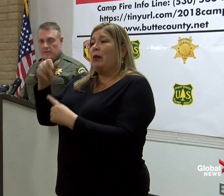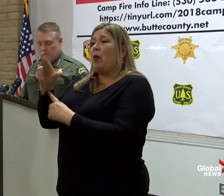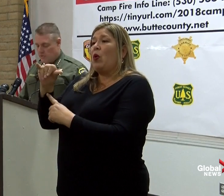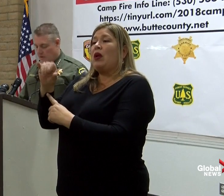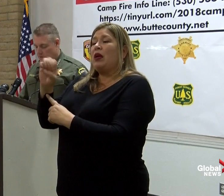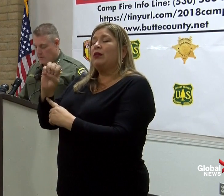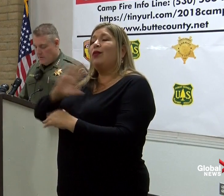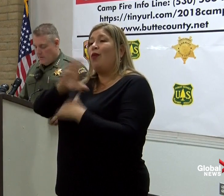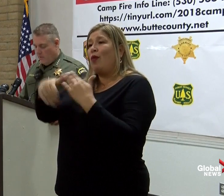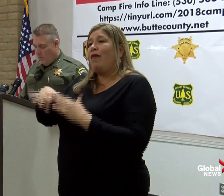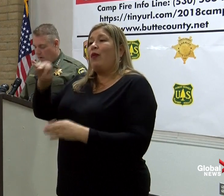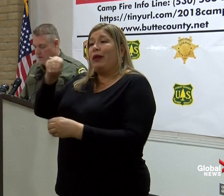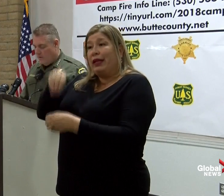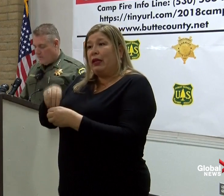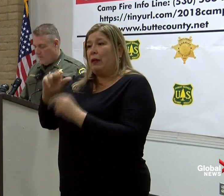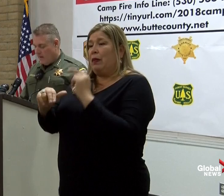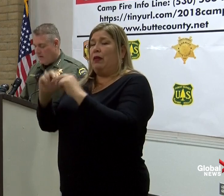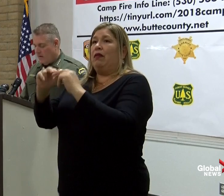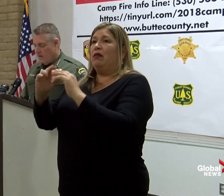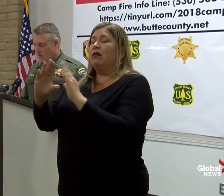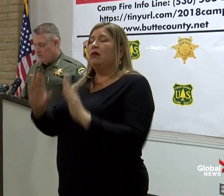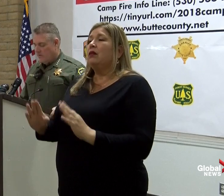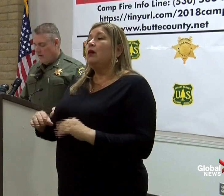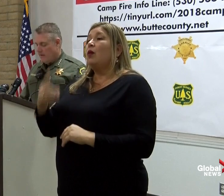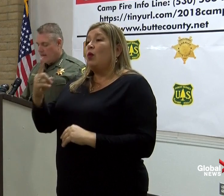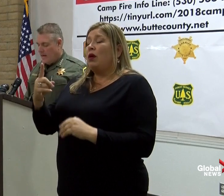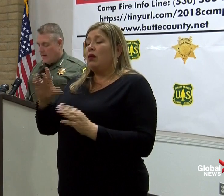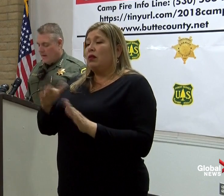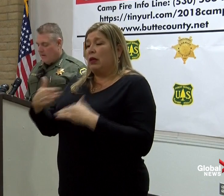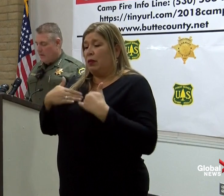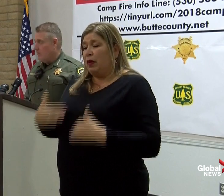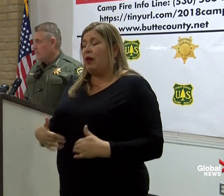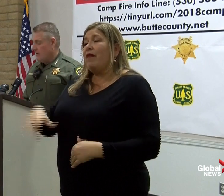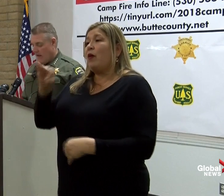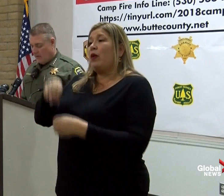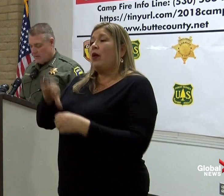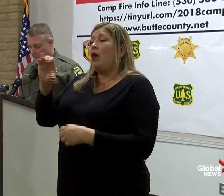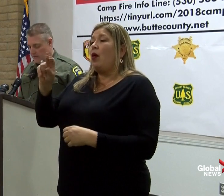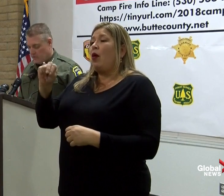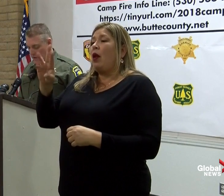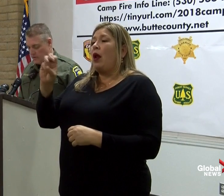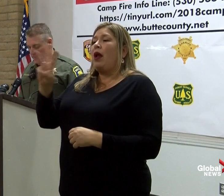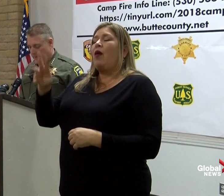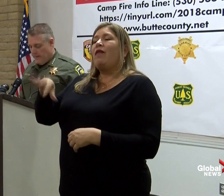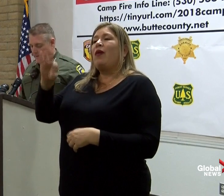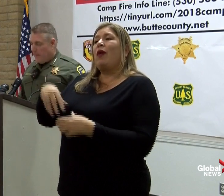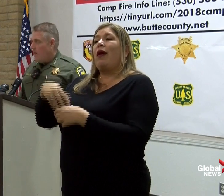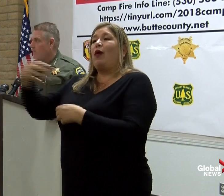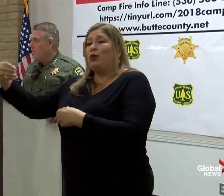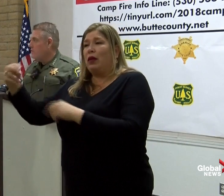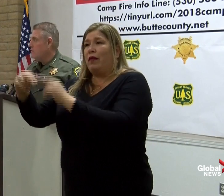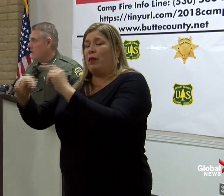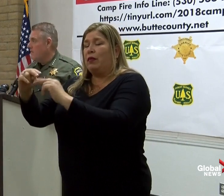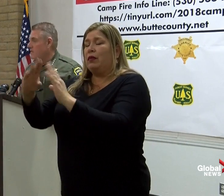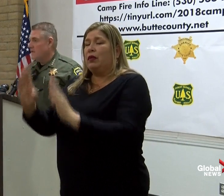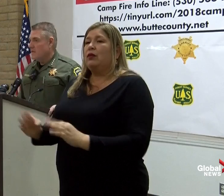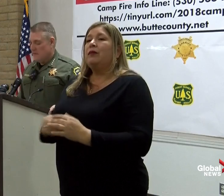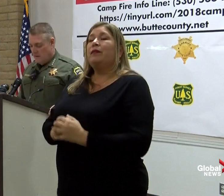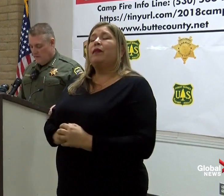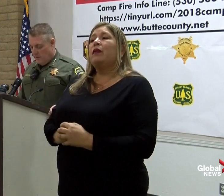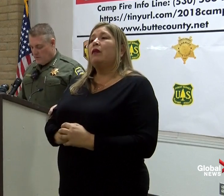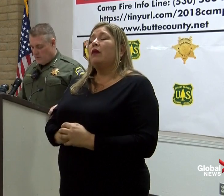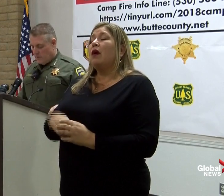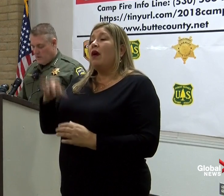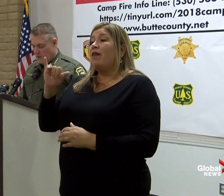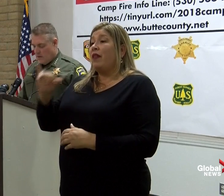found inside structures. 1 human remain was found in Concow, and it was found outside of a structure. Of those